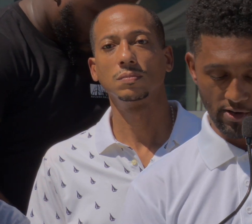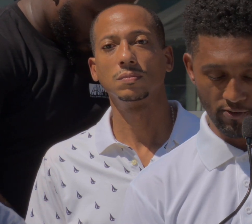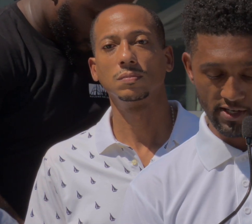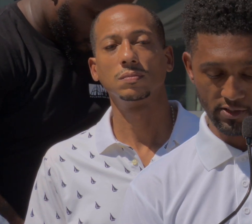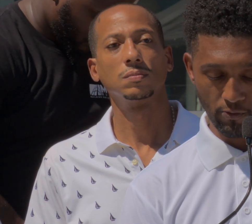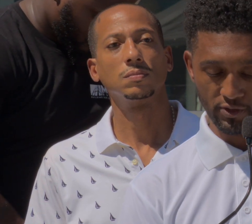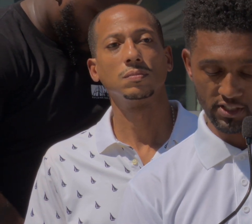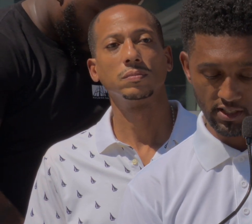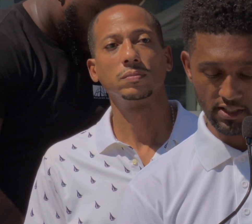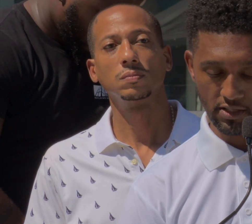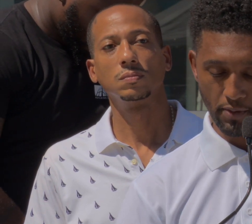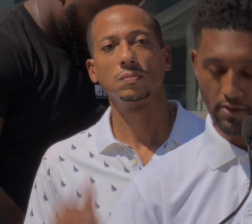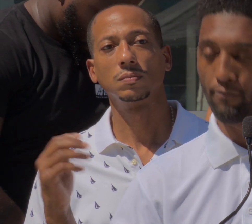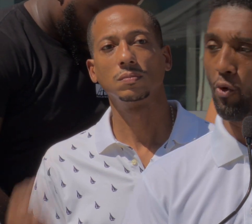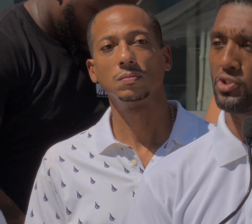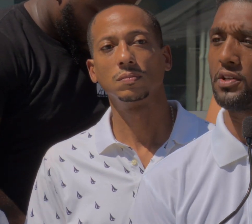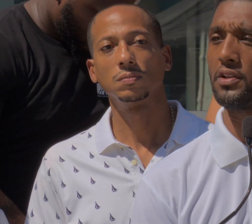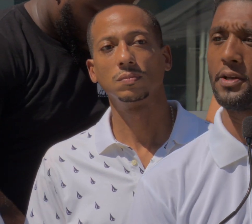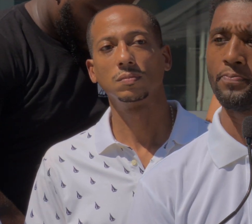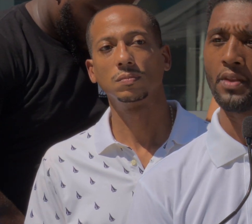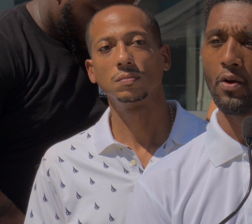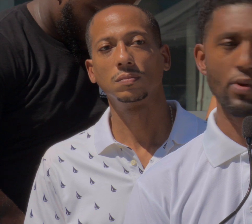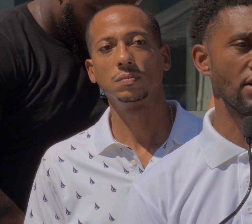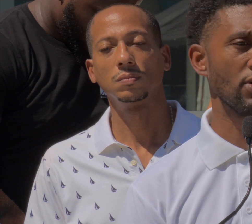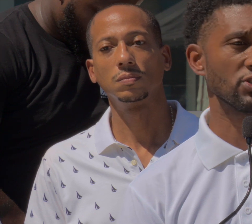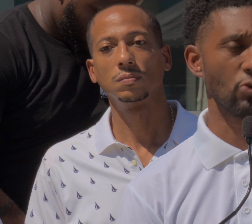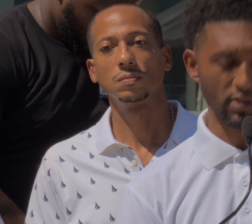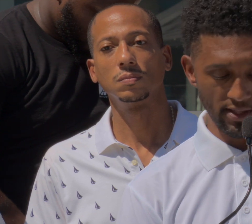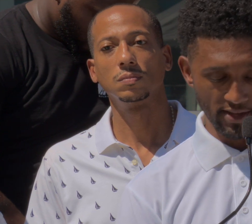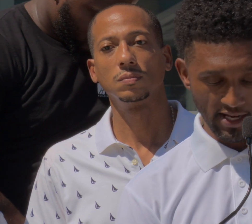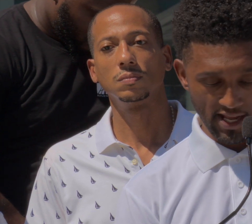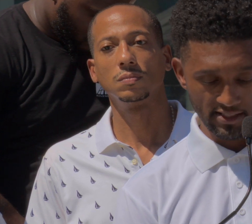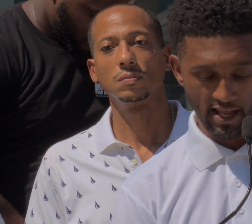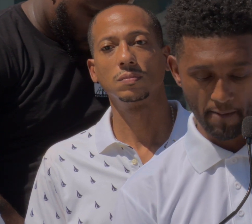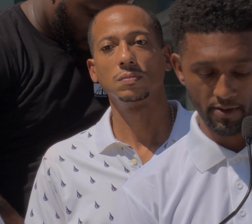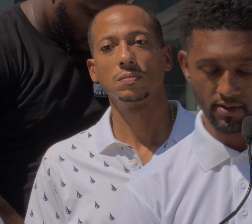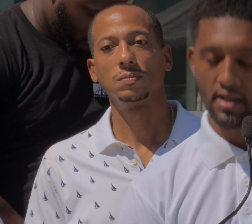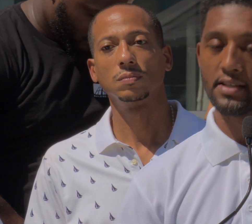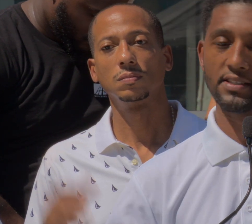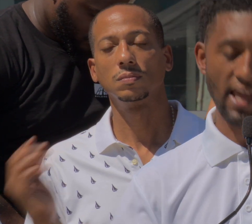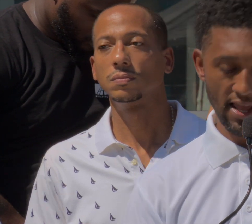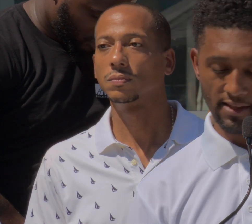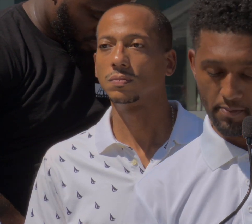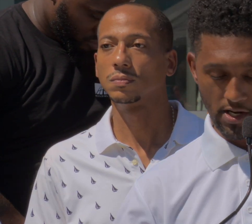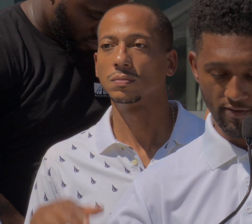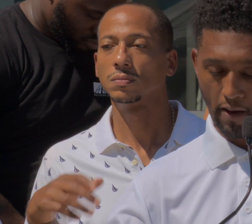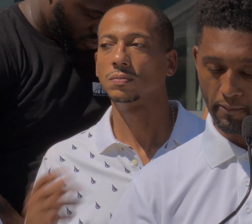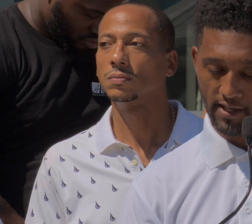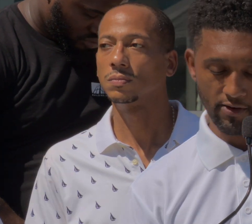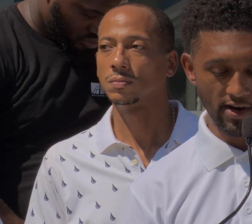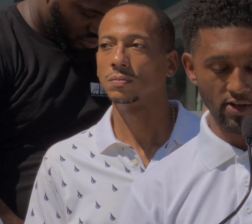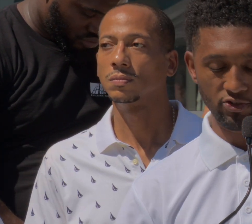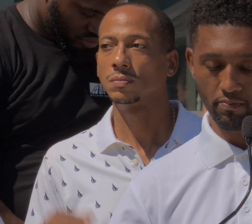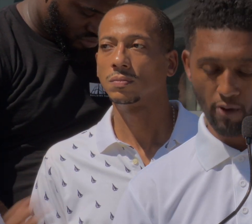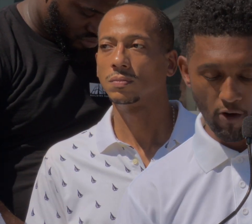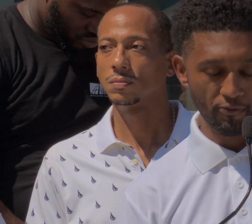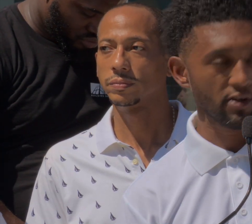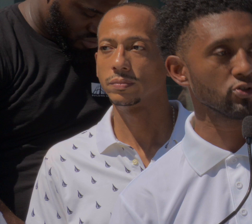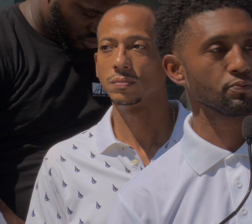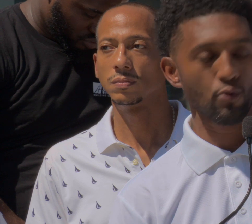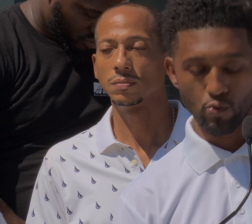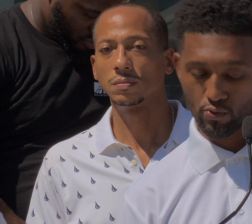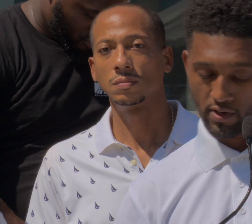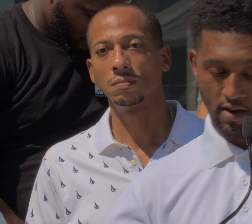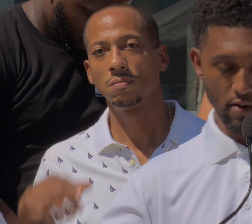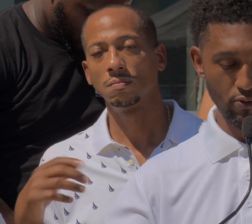world-class recreational facilities. But unfortunately, we know historically that hasn't happened. Sadly, many of our playgrounds, ball